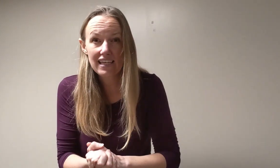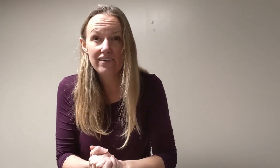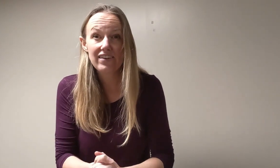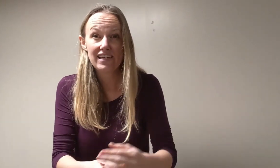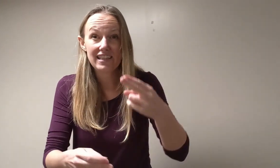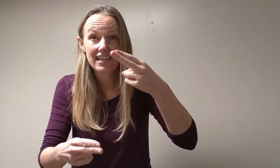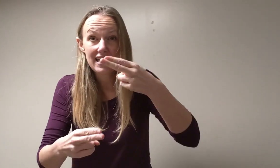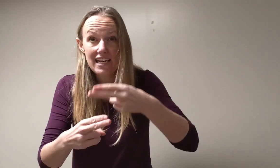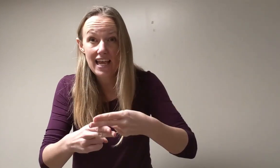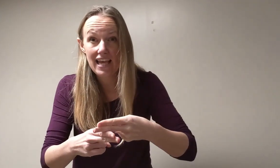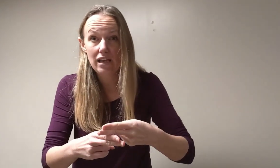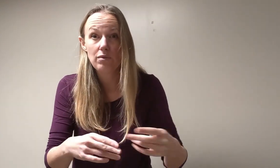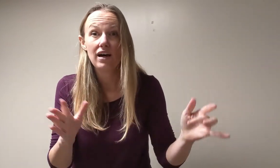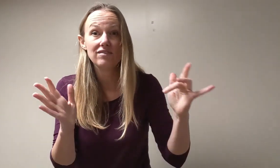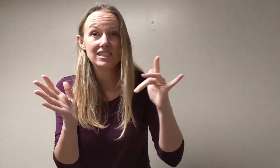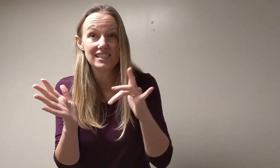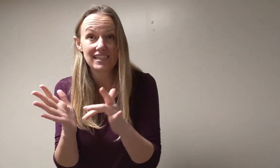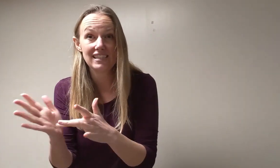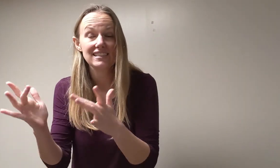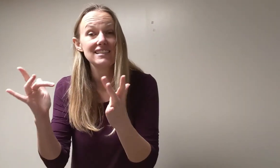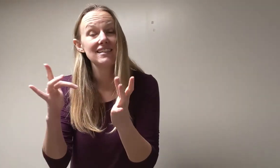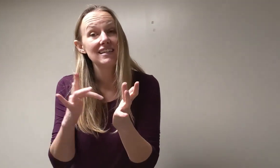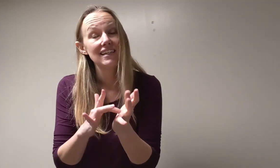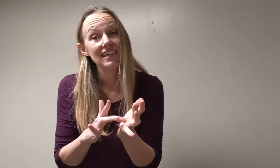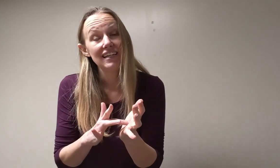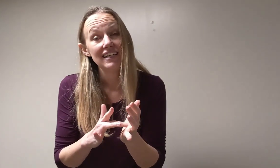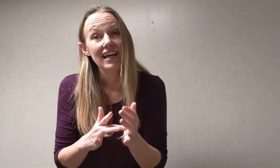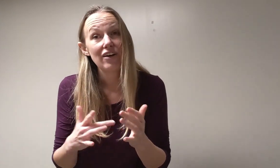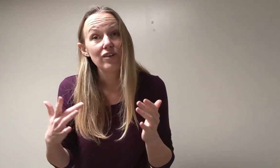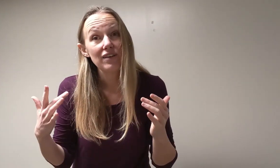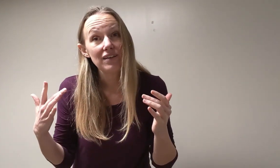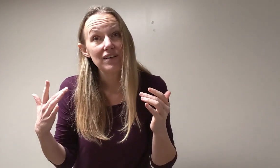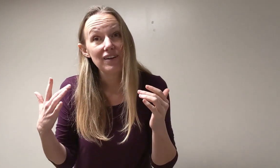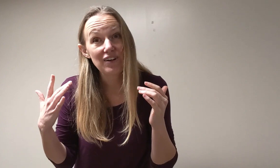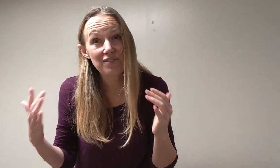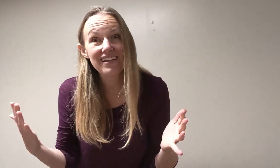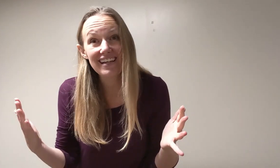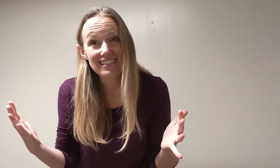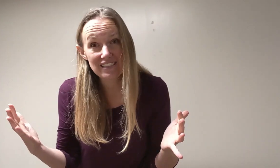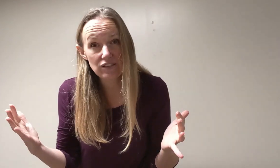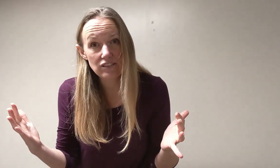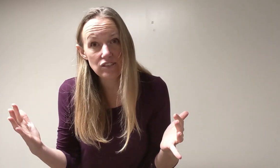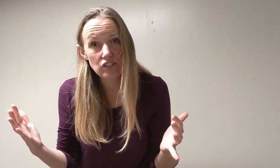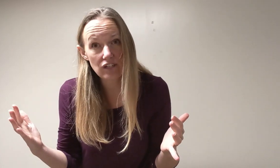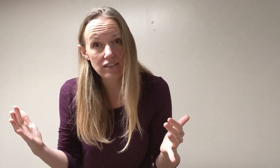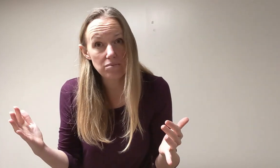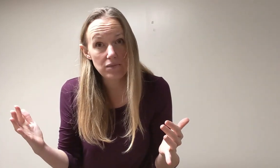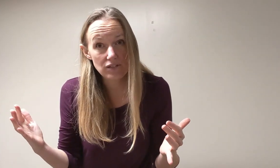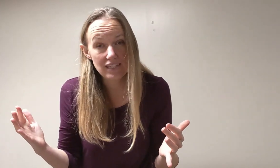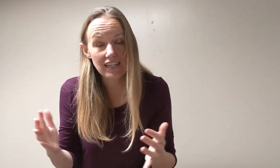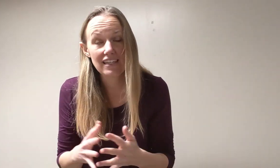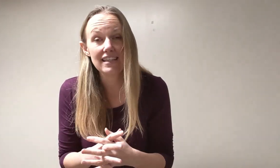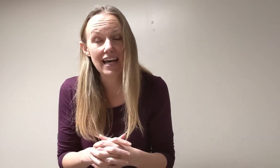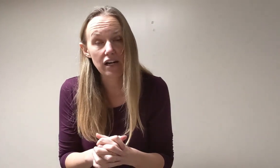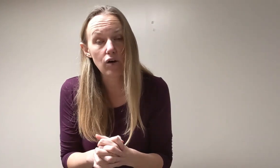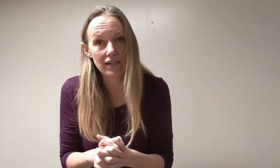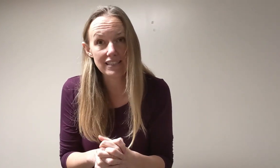believe in the name of Jesus. Now, you're going to realize as soon as you turn on the music that chorus